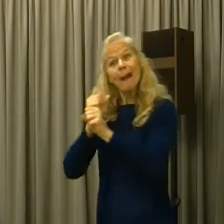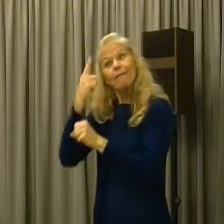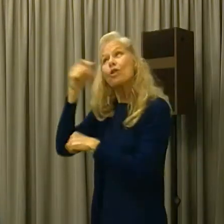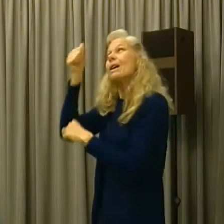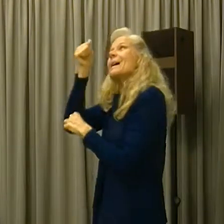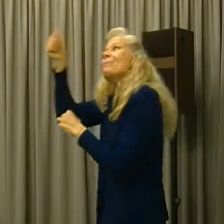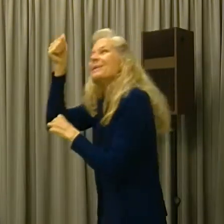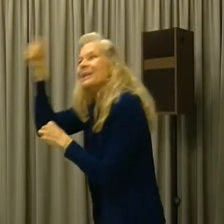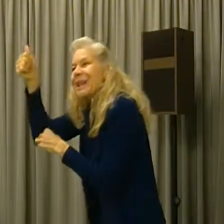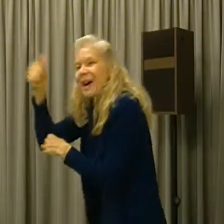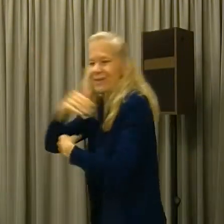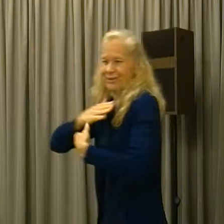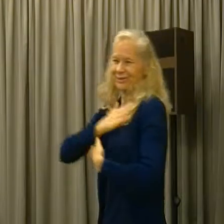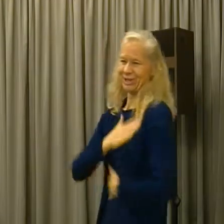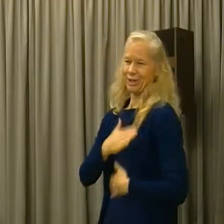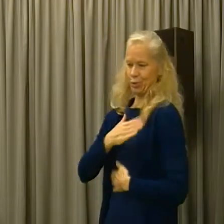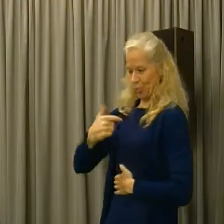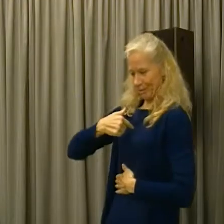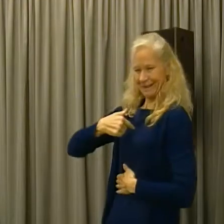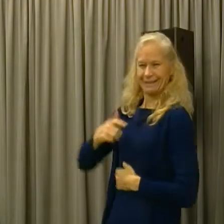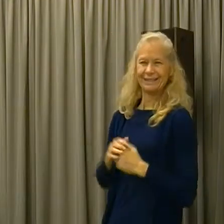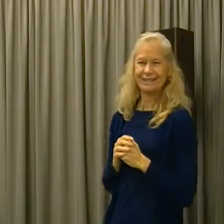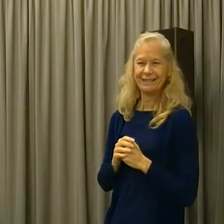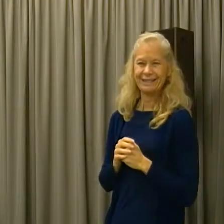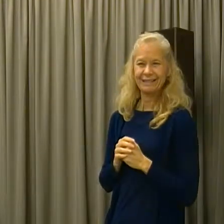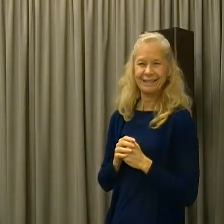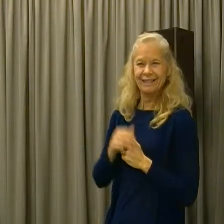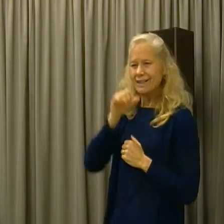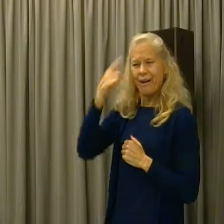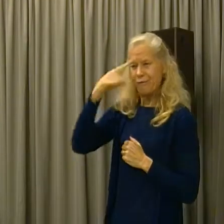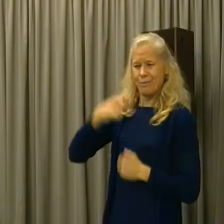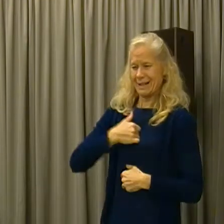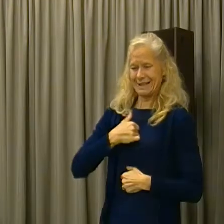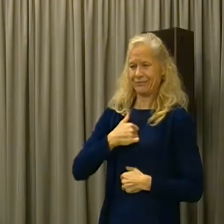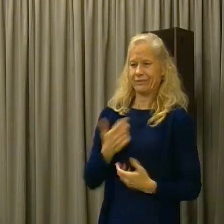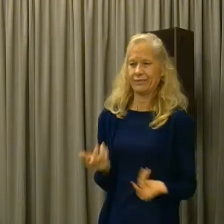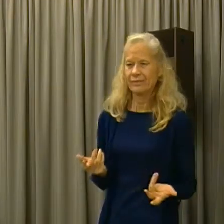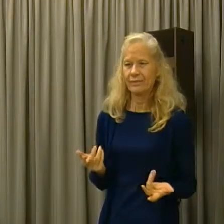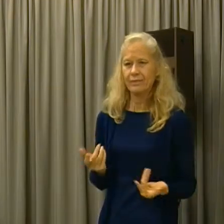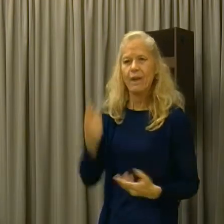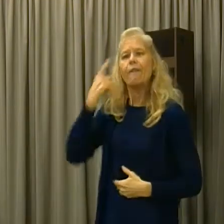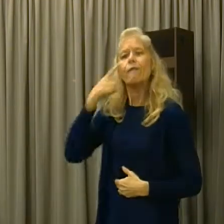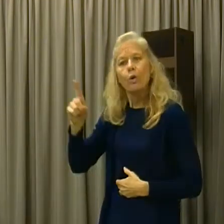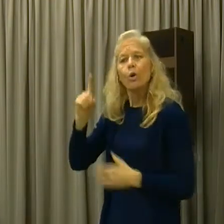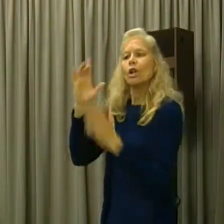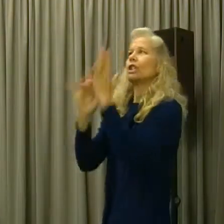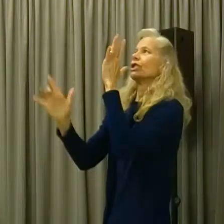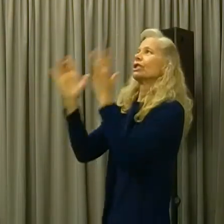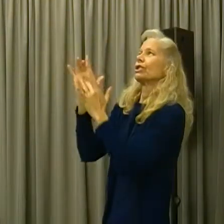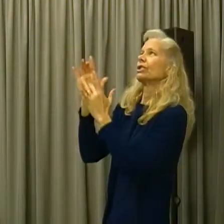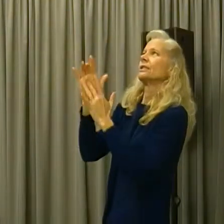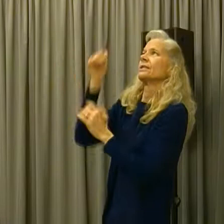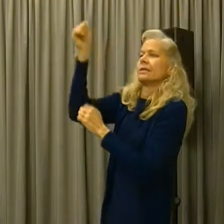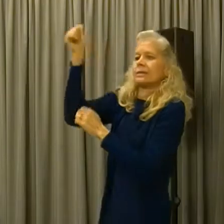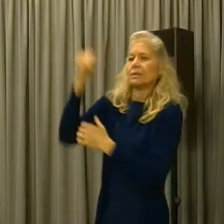was created for God's pleasure. Amen. I was created for Jesus' pleasure. If you're a believer, by